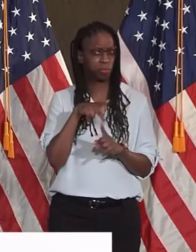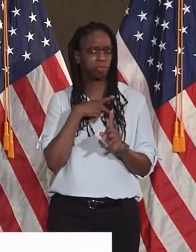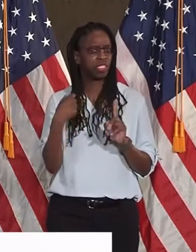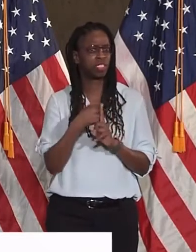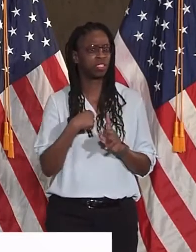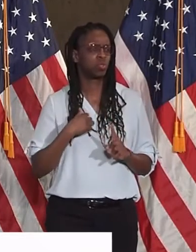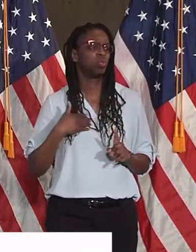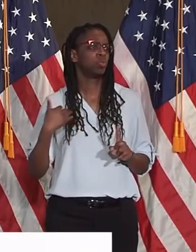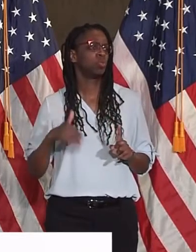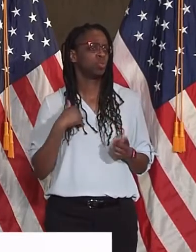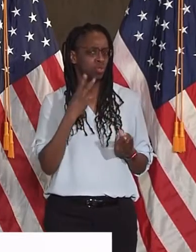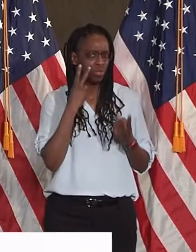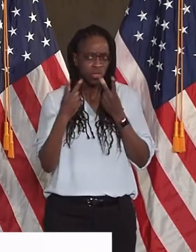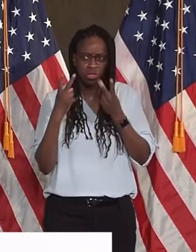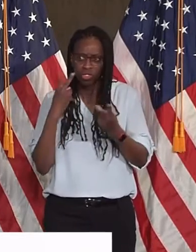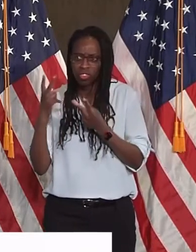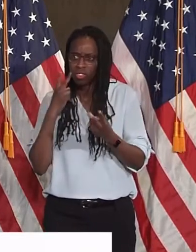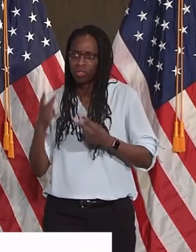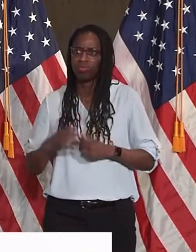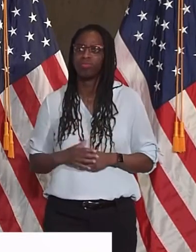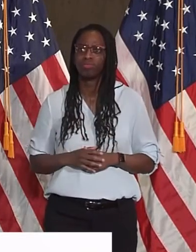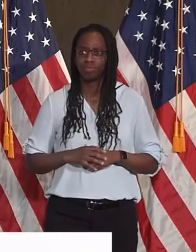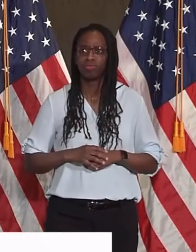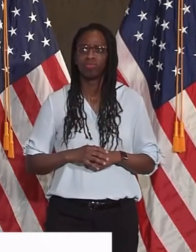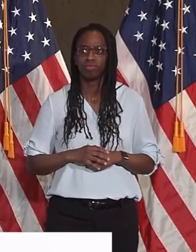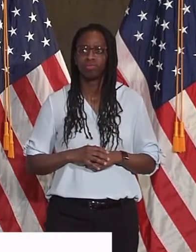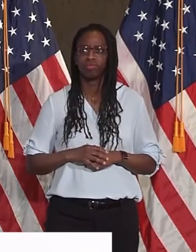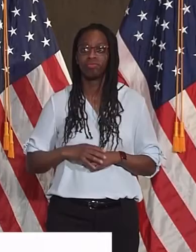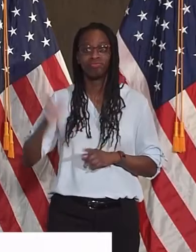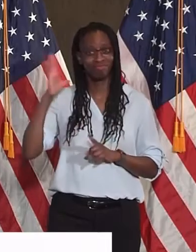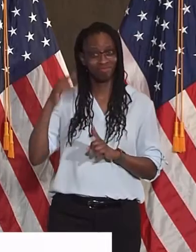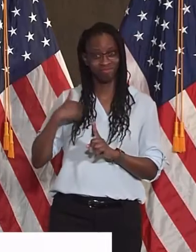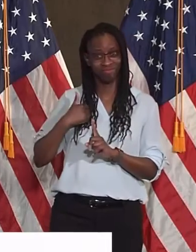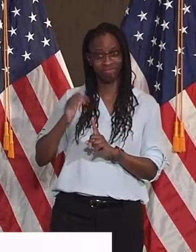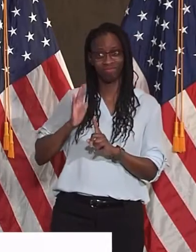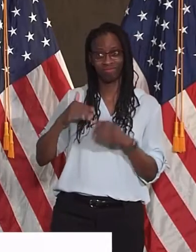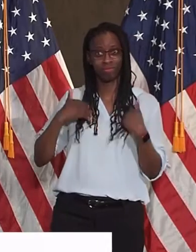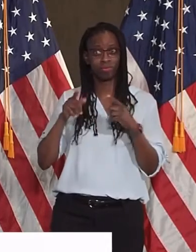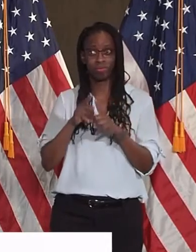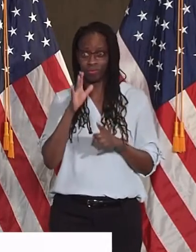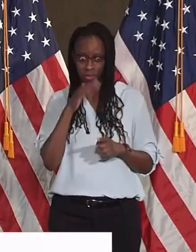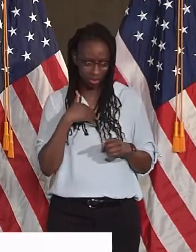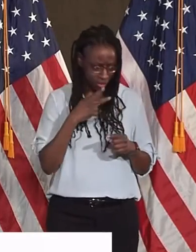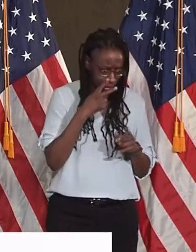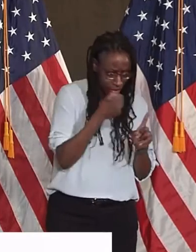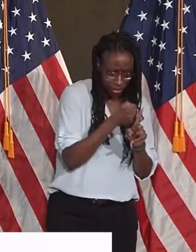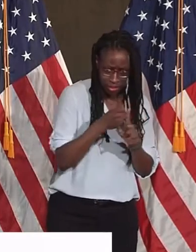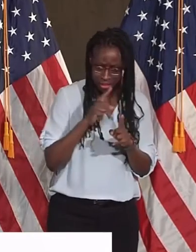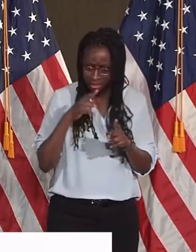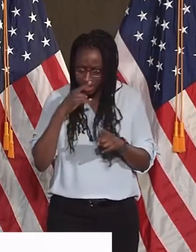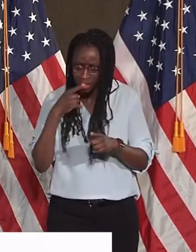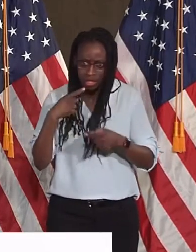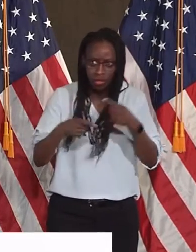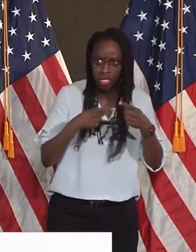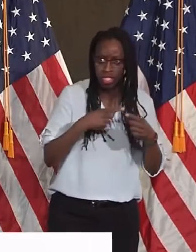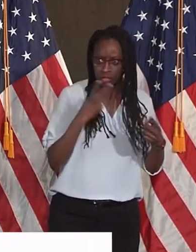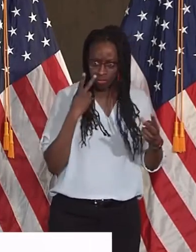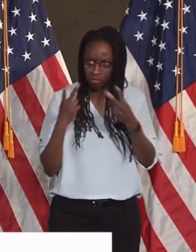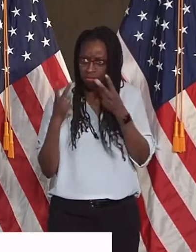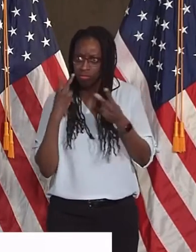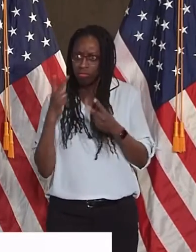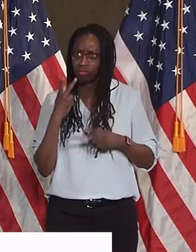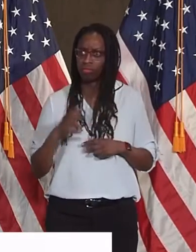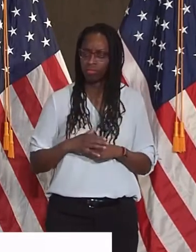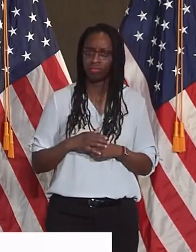to ensure that my daughter had access to a quality public education. I've worked for over 20 years to